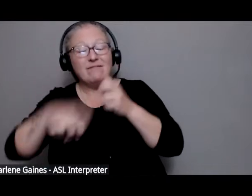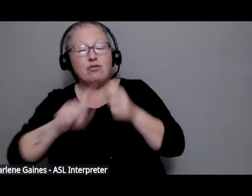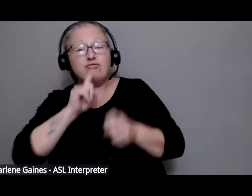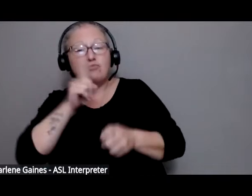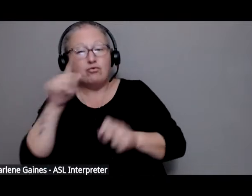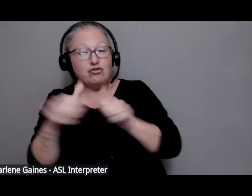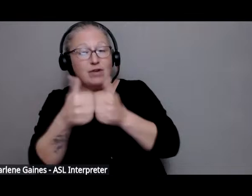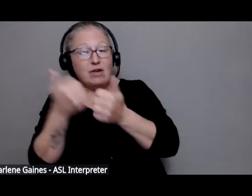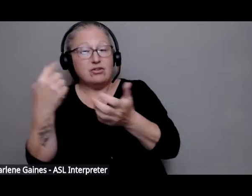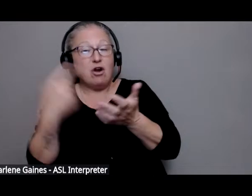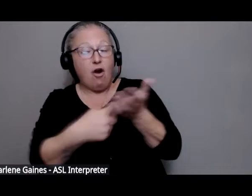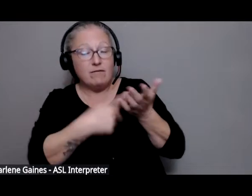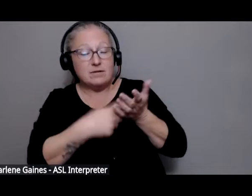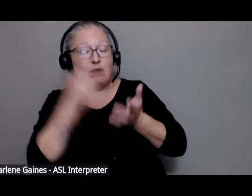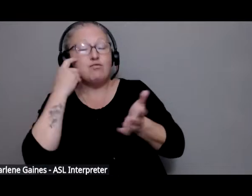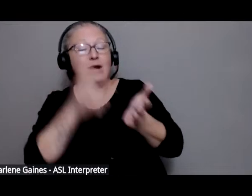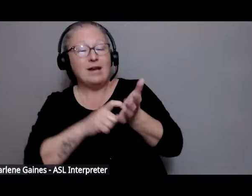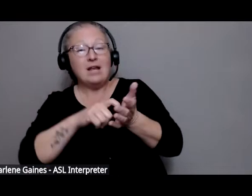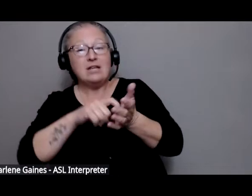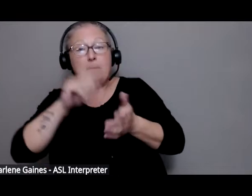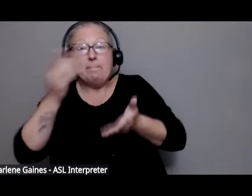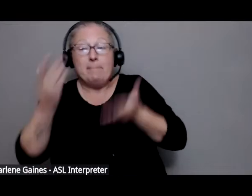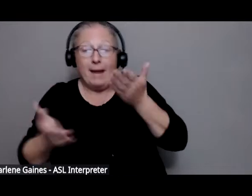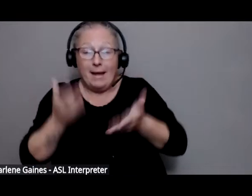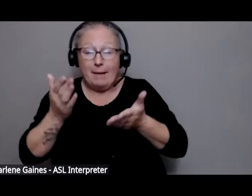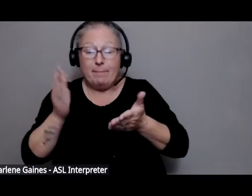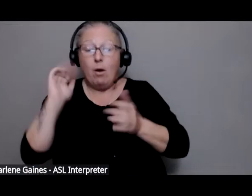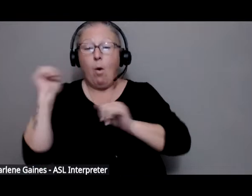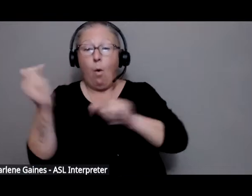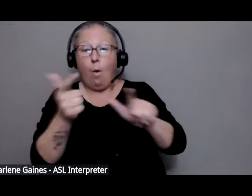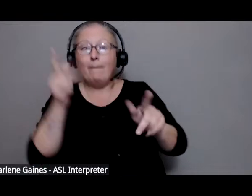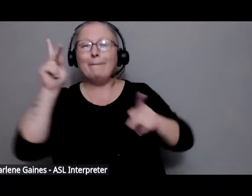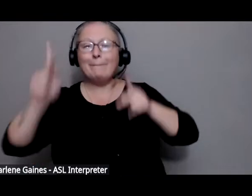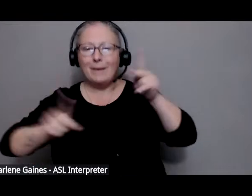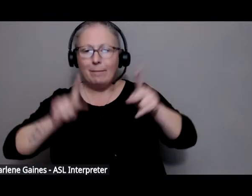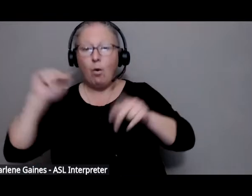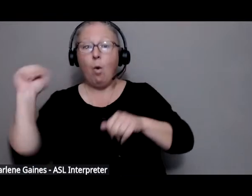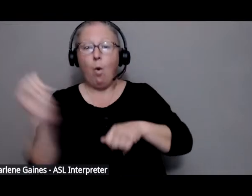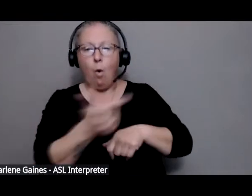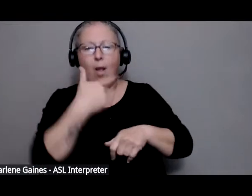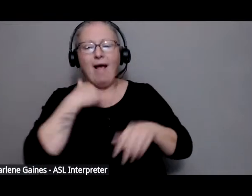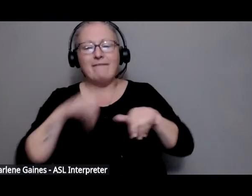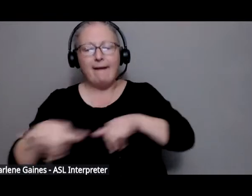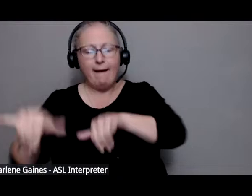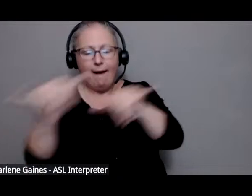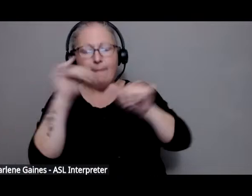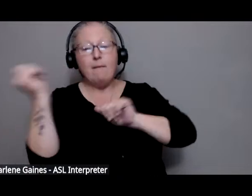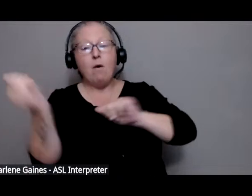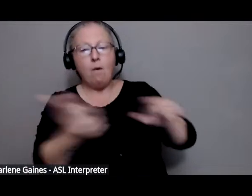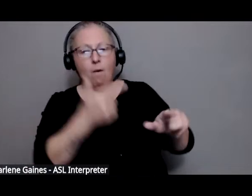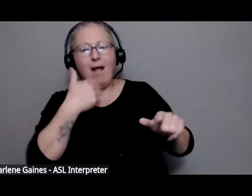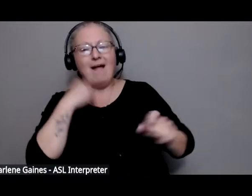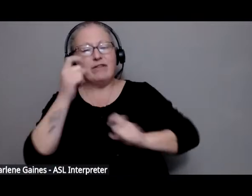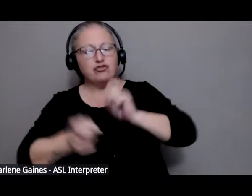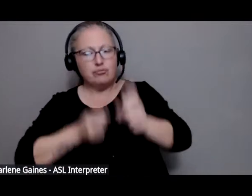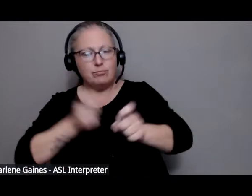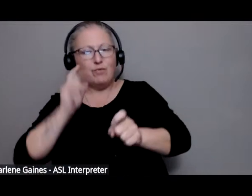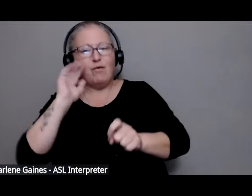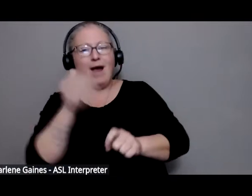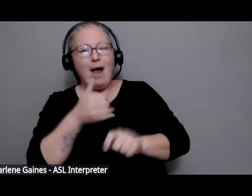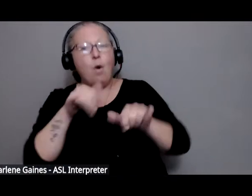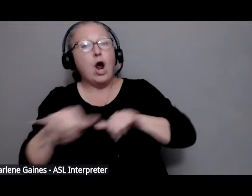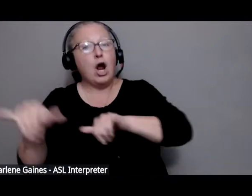conversation, or recognition that just maybe we're all people, all with something in common, all with something to contribute to our